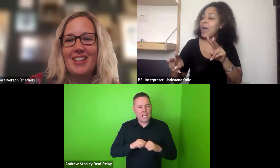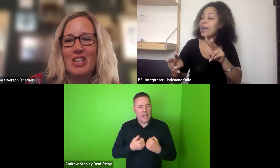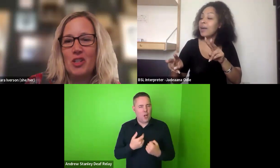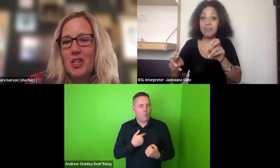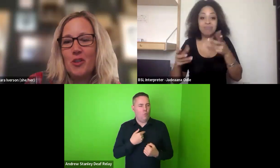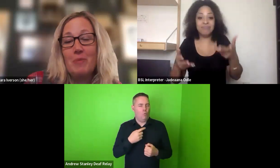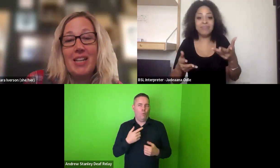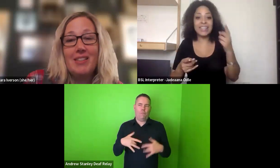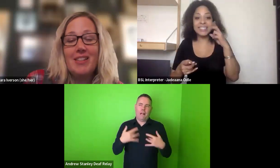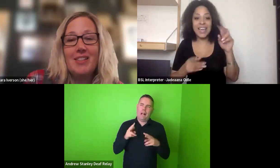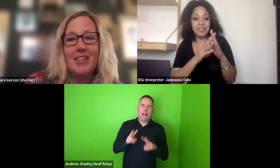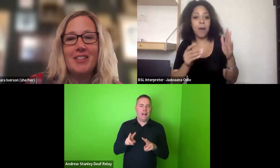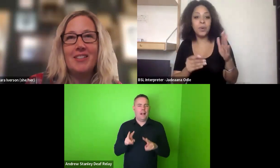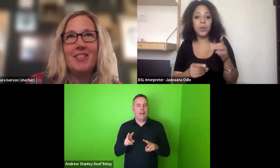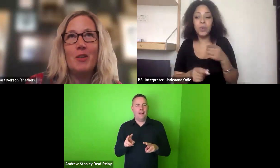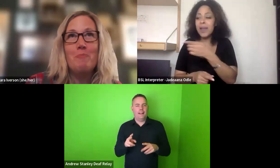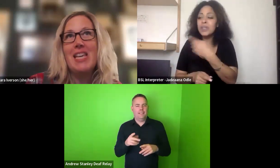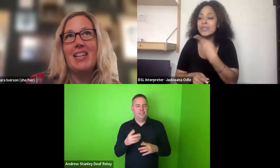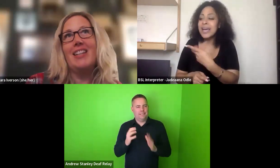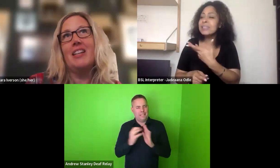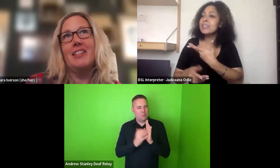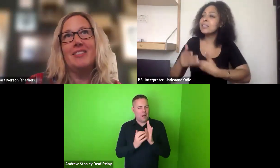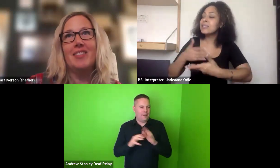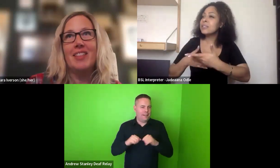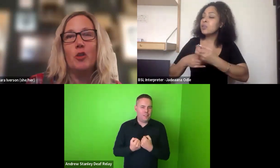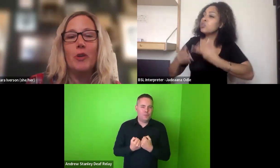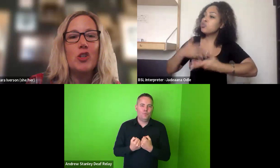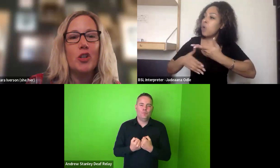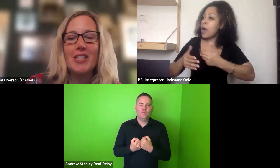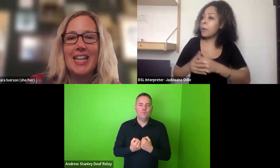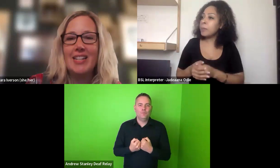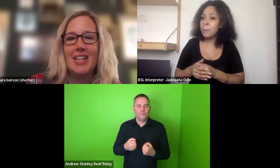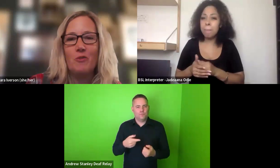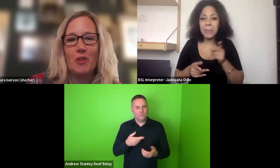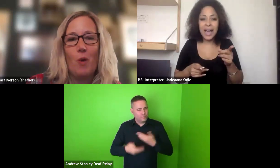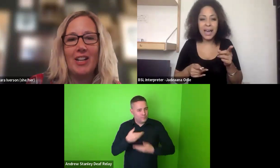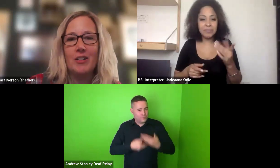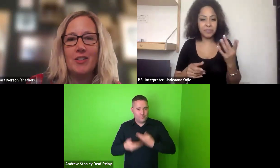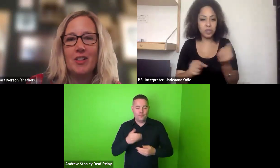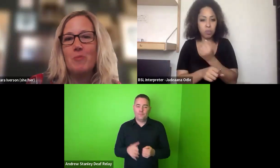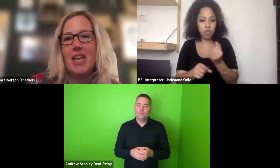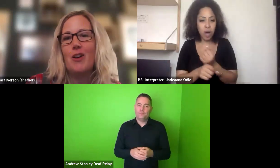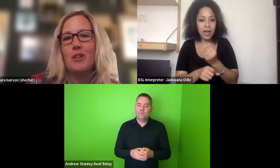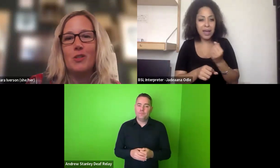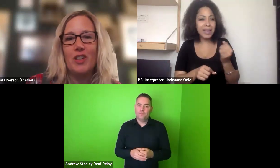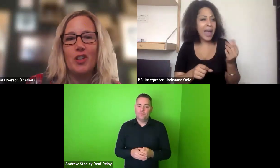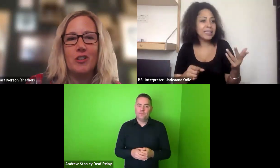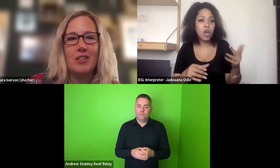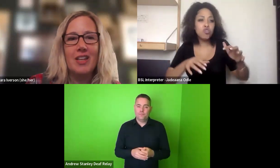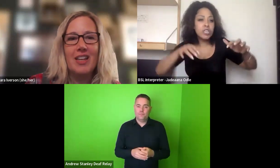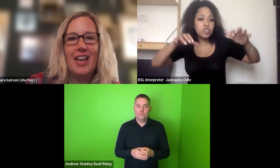it's as she described, like it's like a being, a creature standing with wires coming out